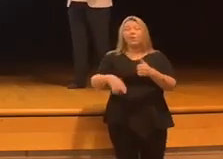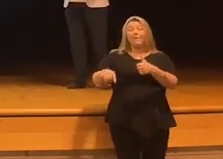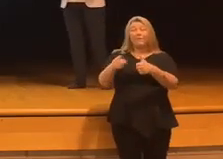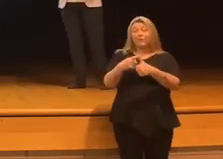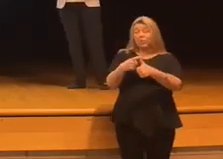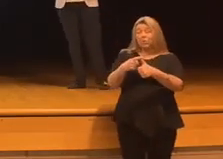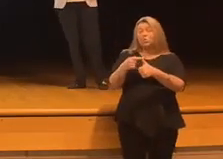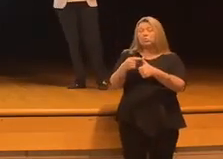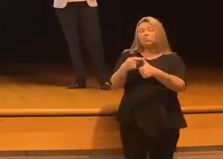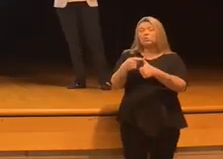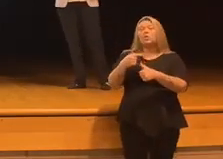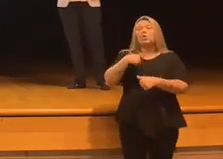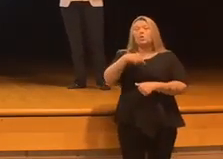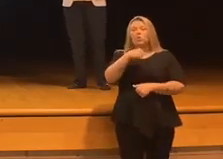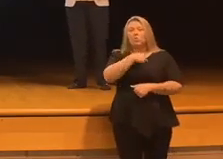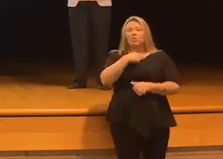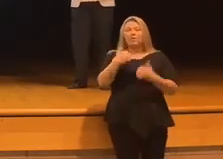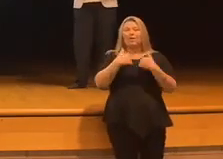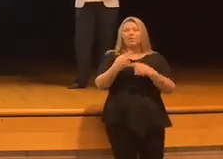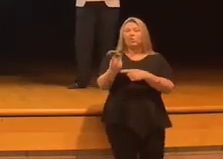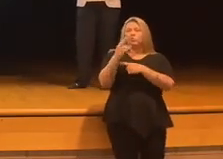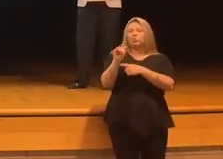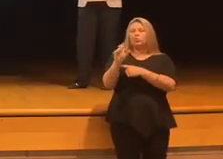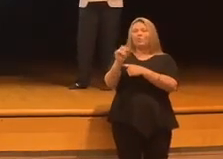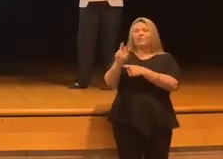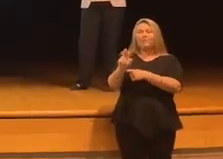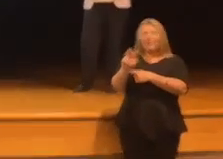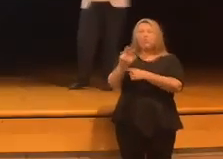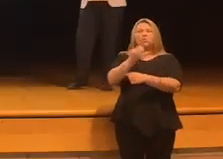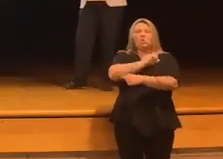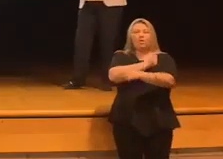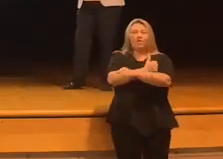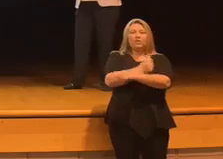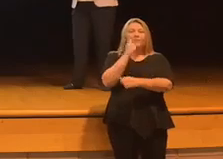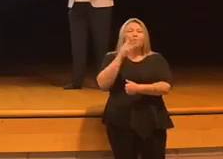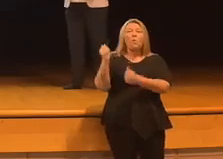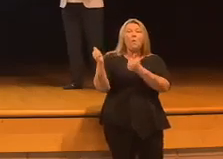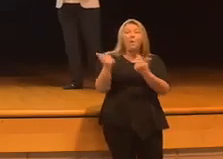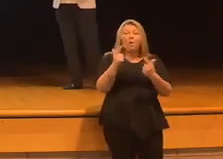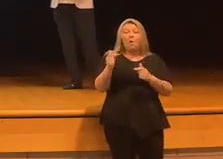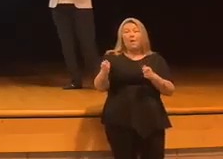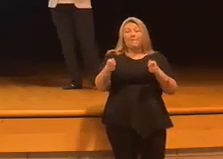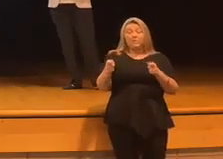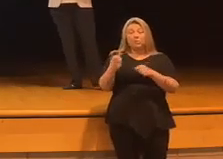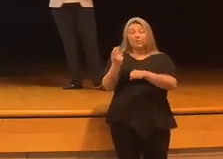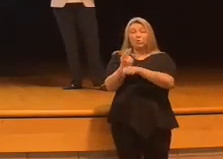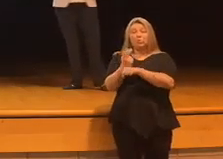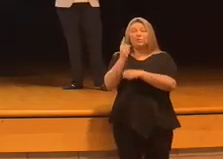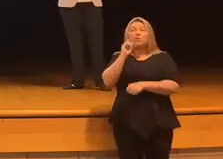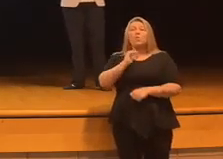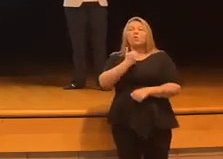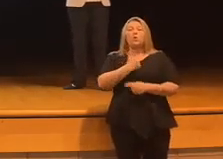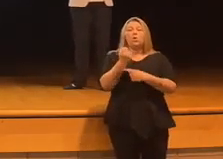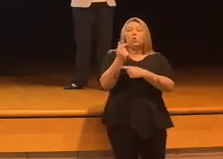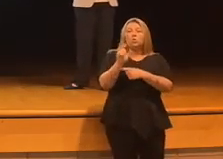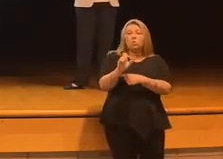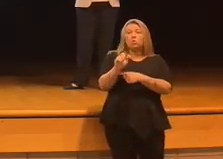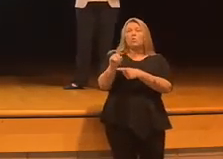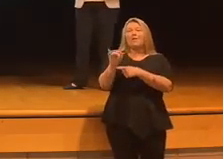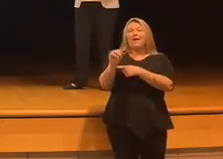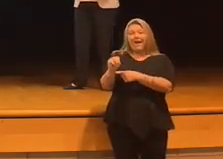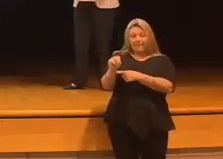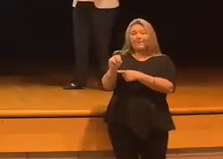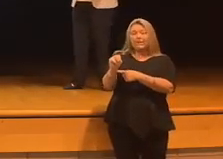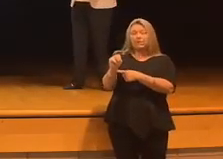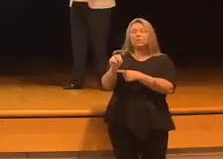we do enable two-factor authentication for all administrative users in our Google admin